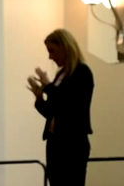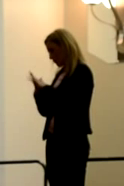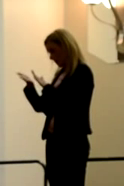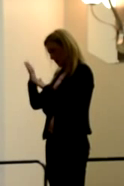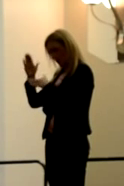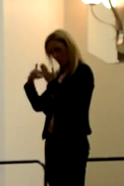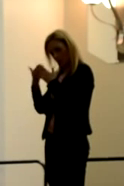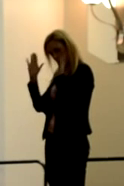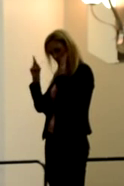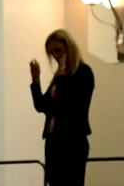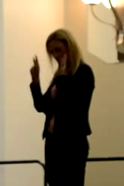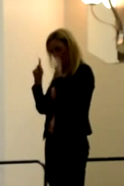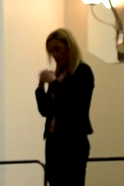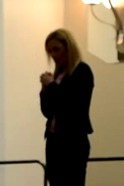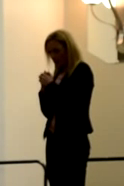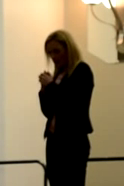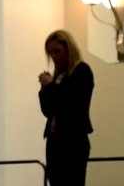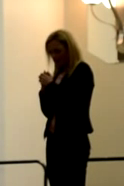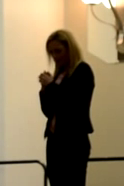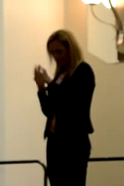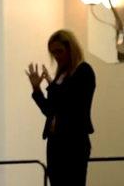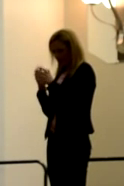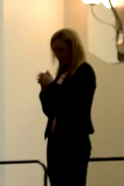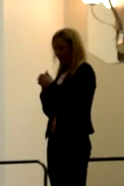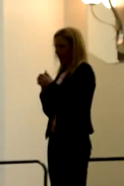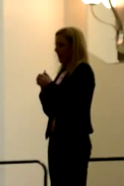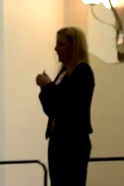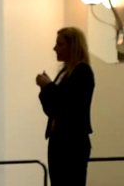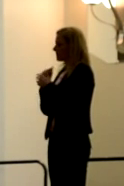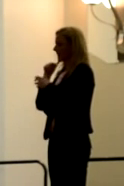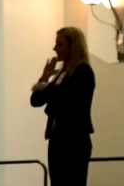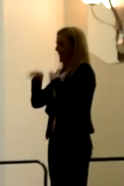is a woman, and of the whole network.